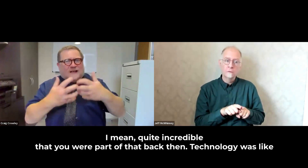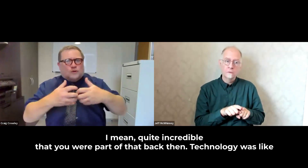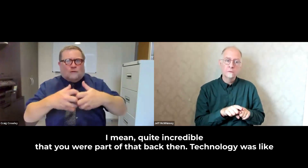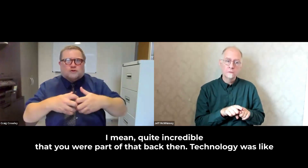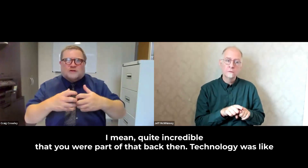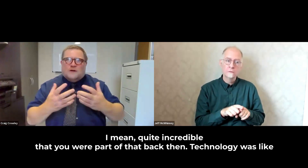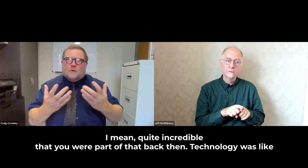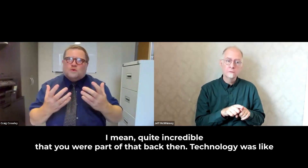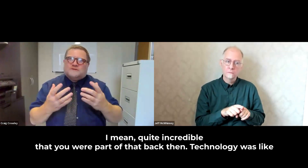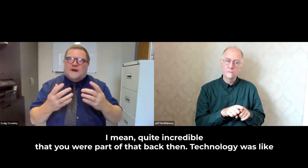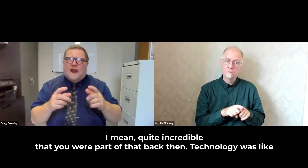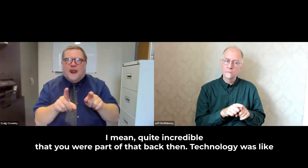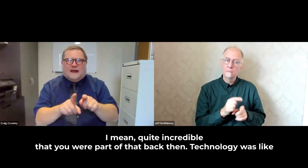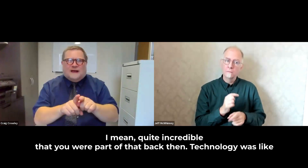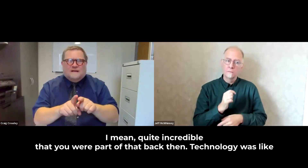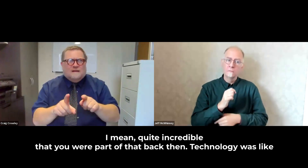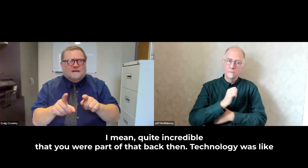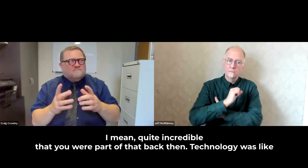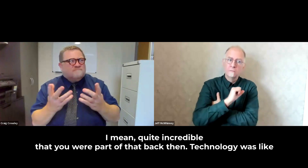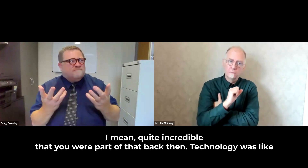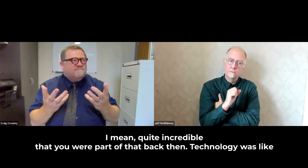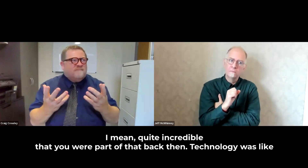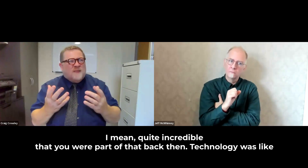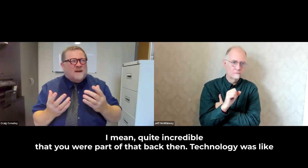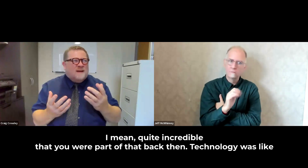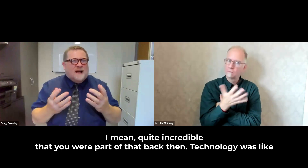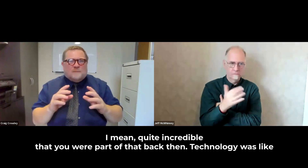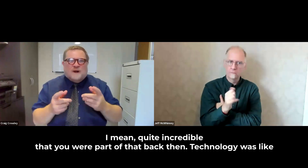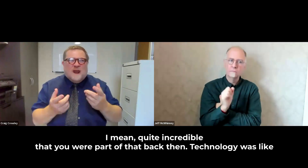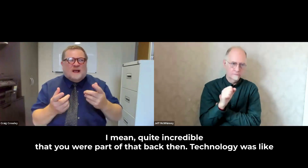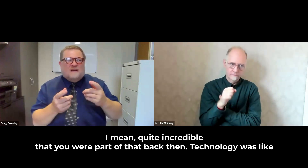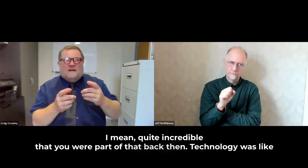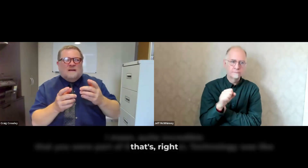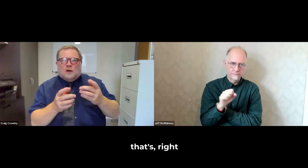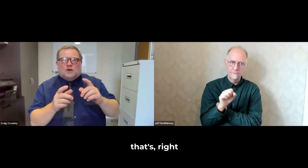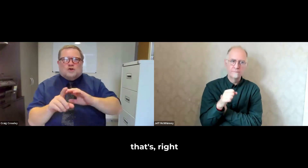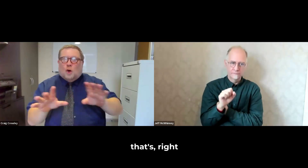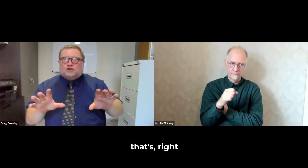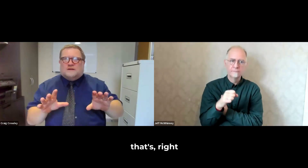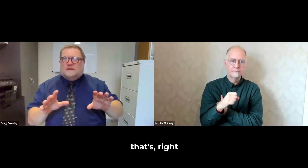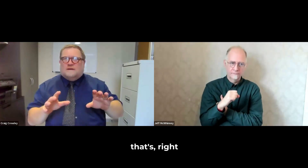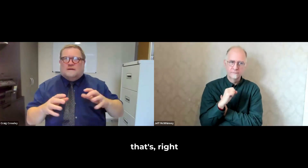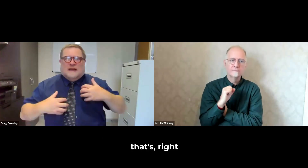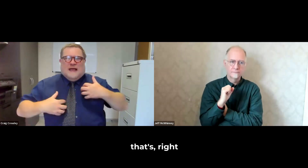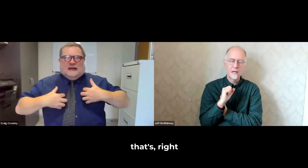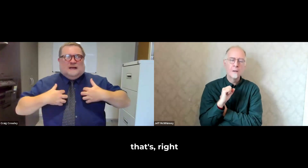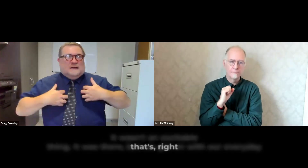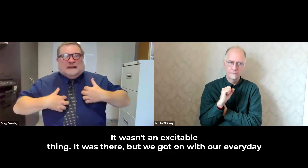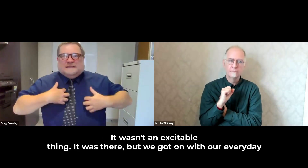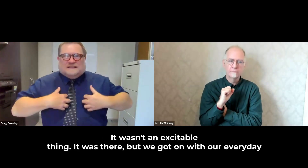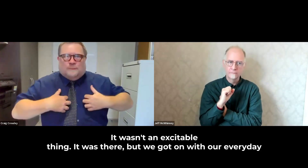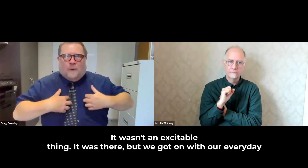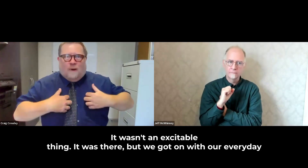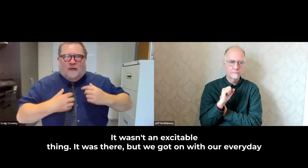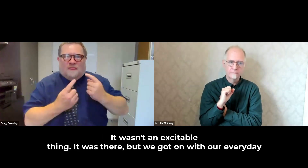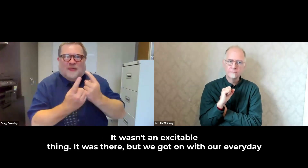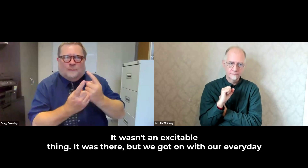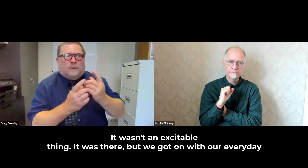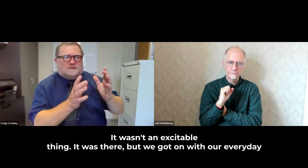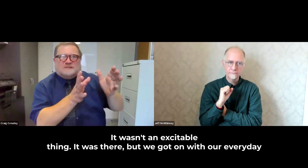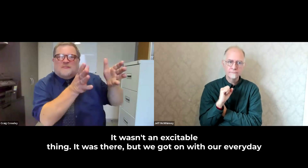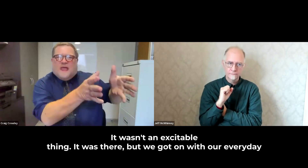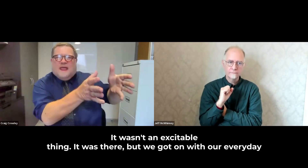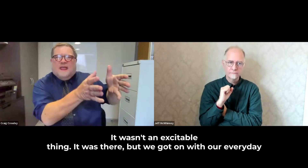I mean, back then, technology was like, That's right. it